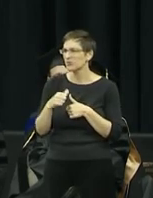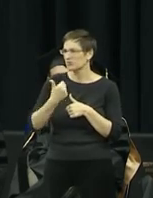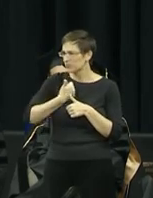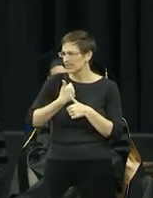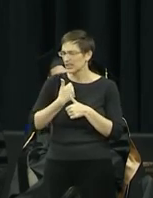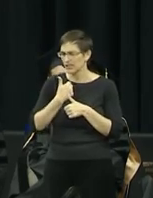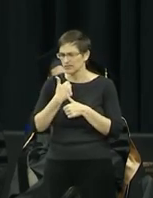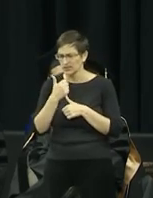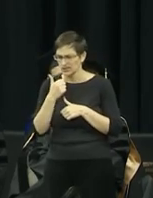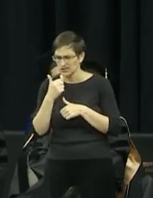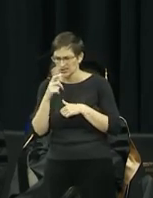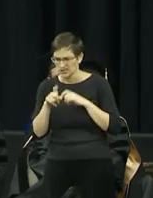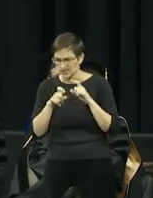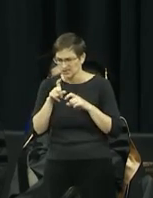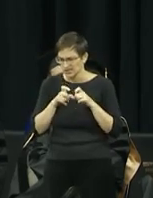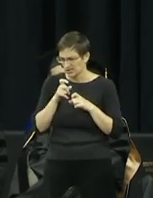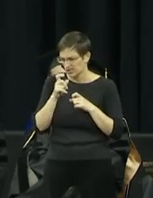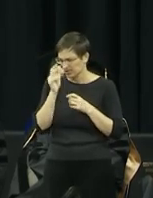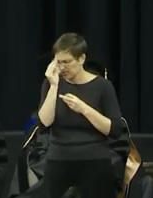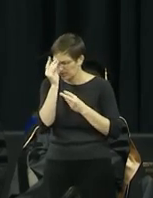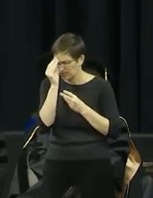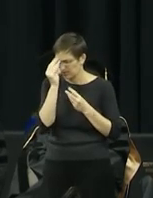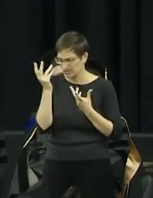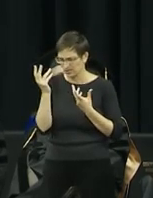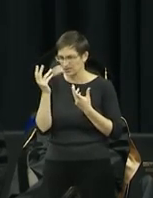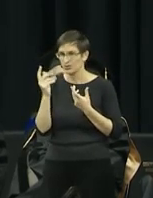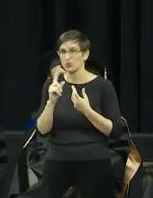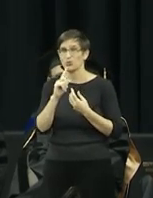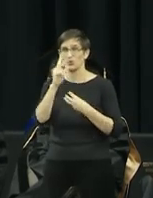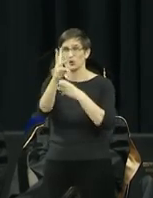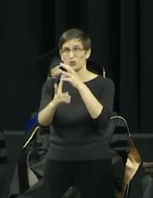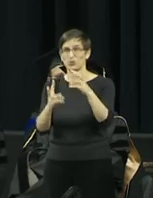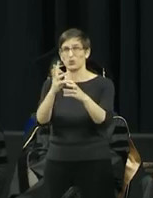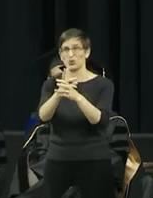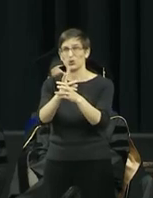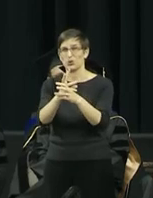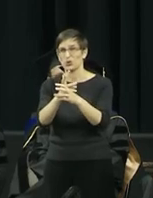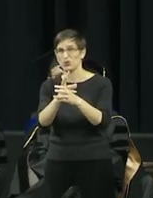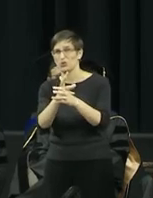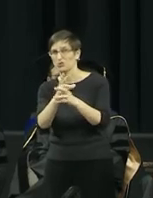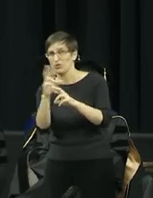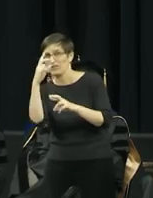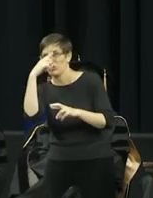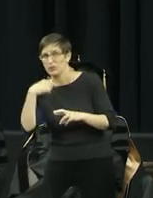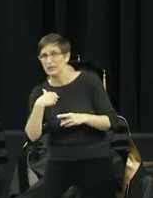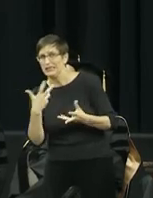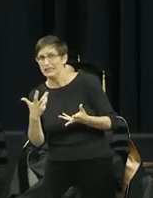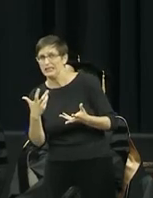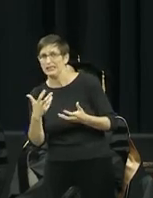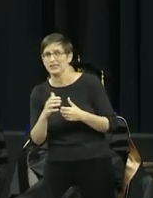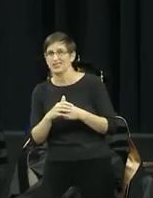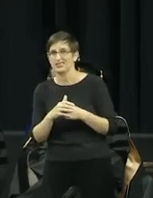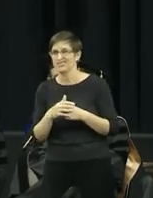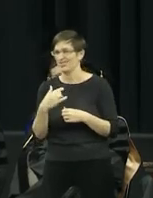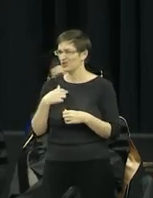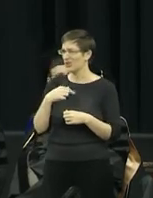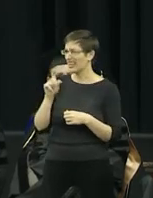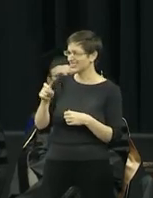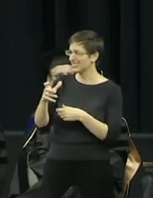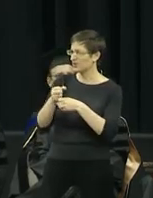had in my head. What does the real world have in store for me? Do I really need to get a